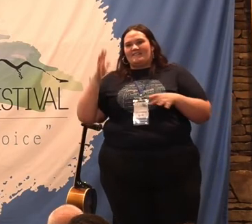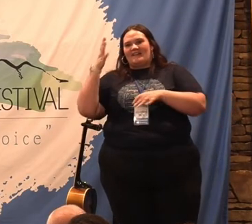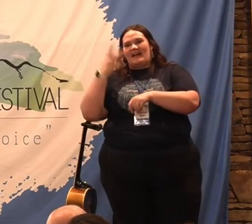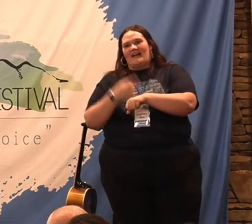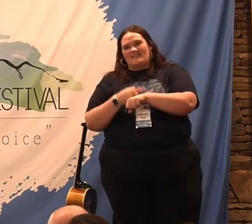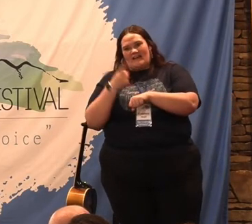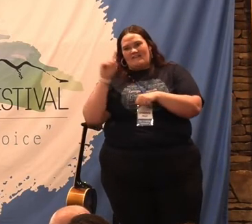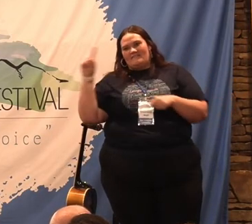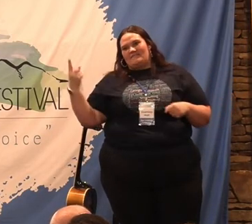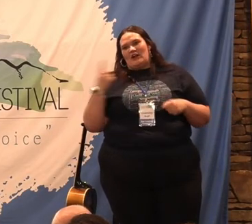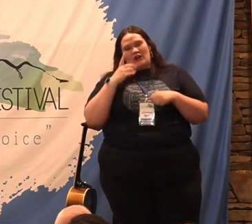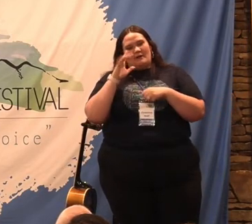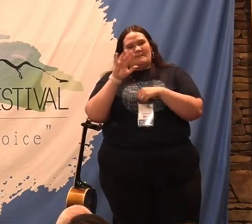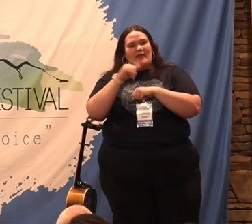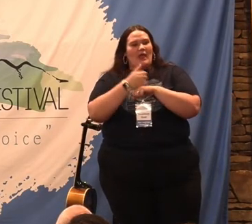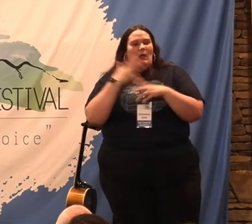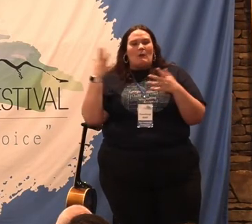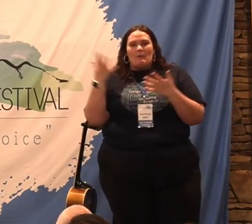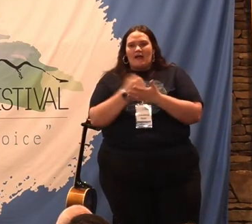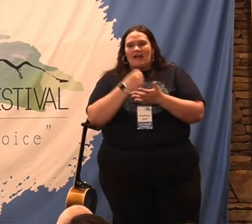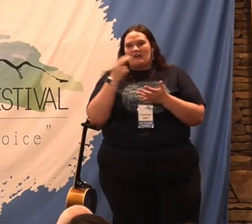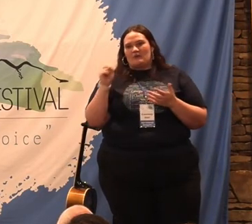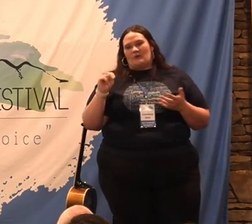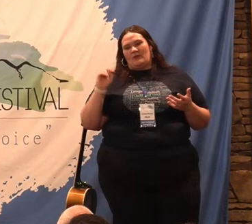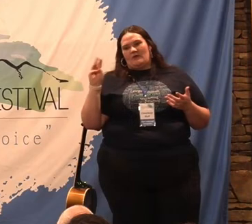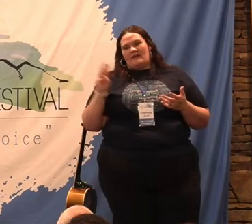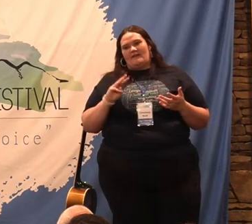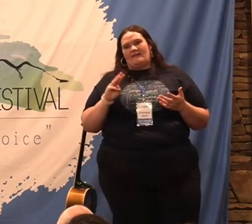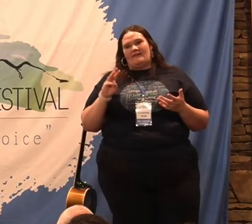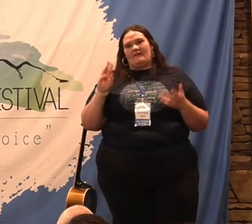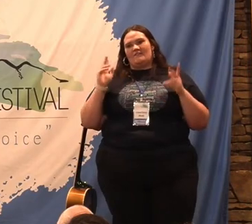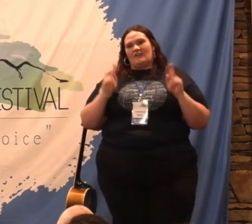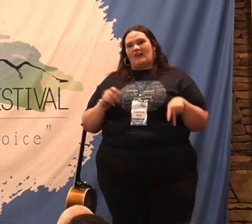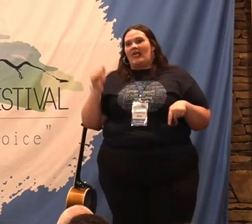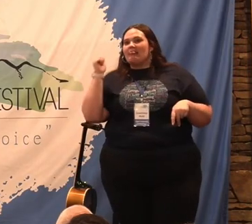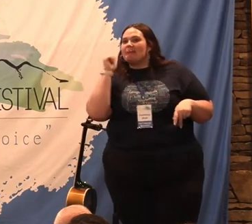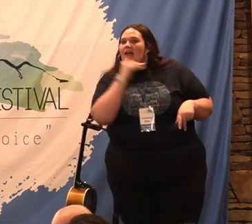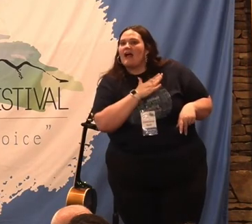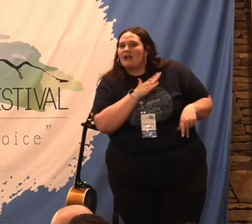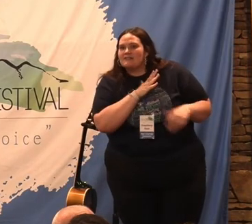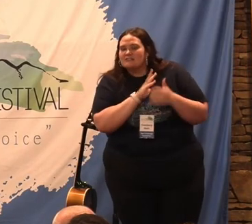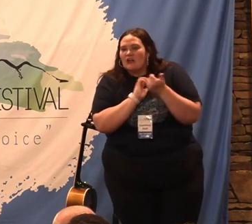First place winner of the Northwest Folk Liars Contest.